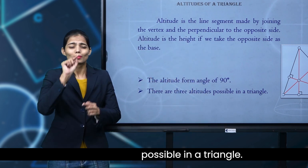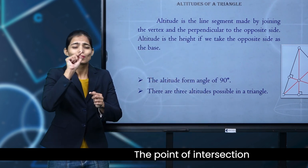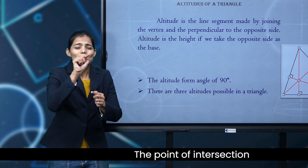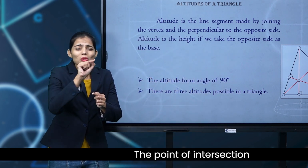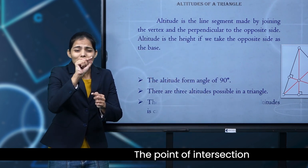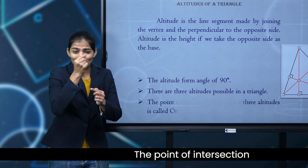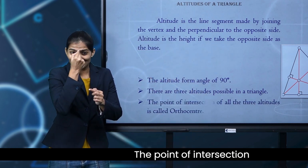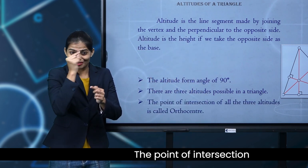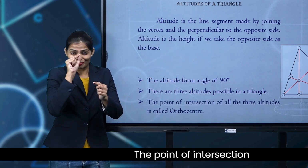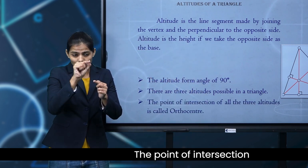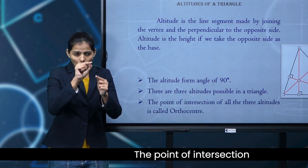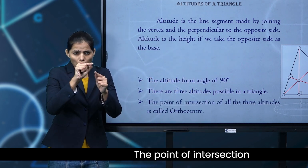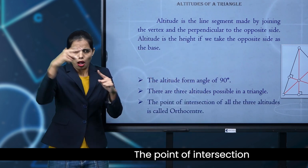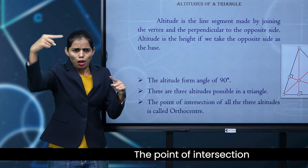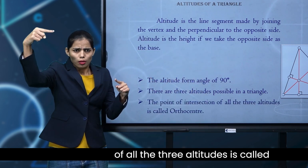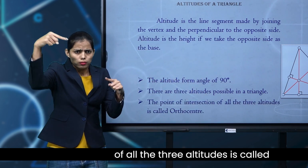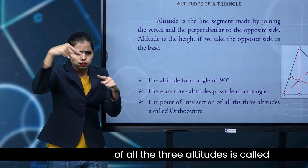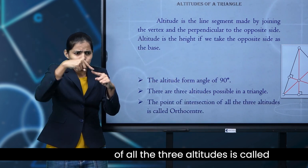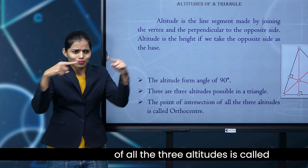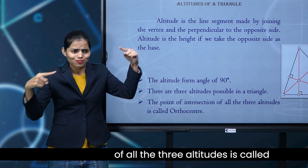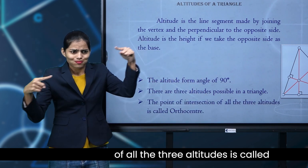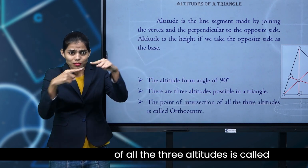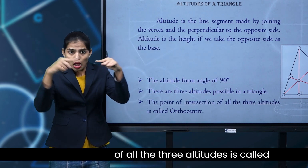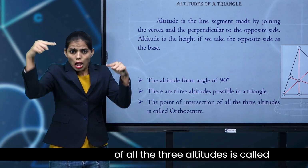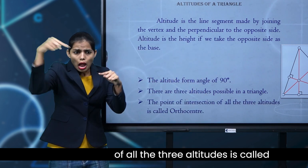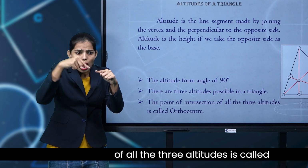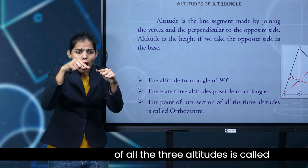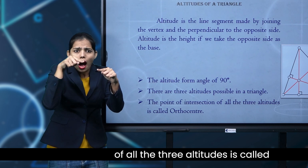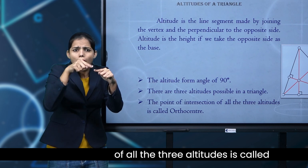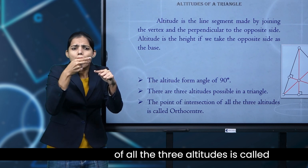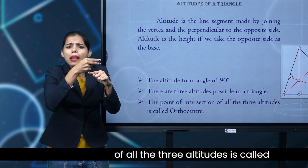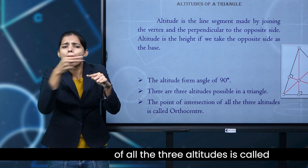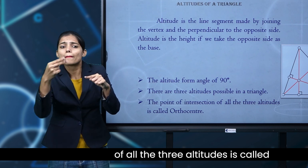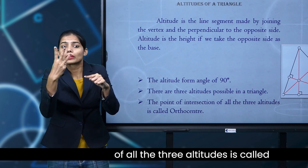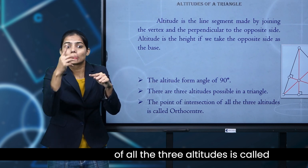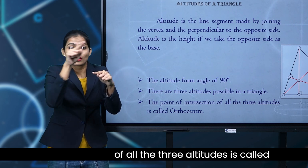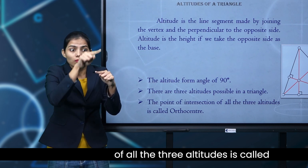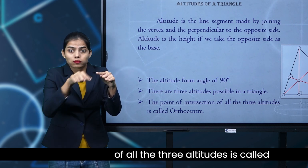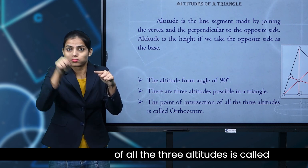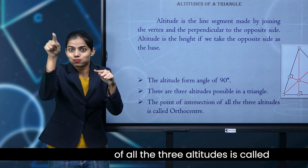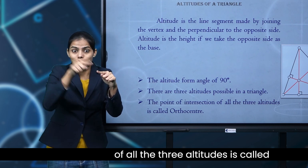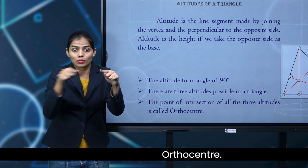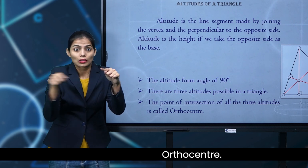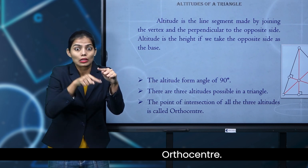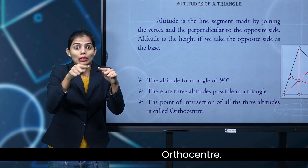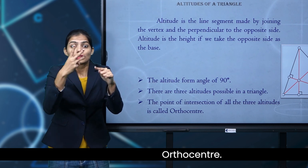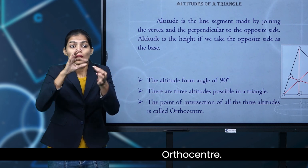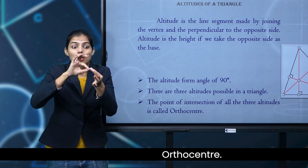The point of intersection of all the three altitudes is called orthocenter.